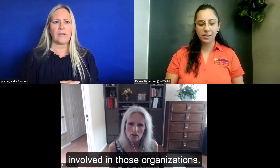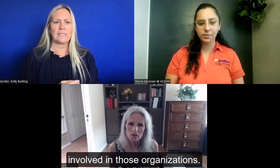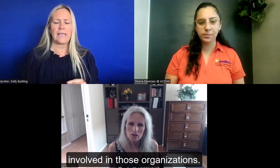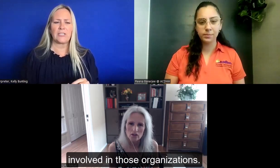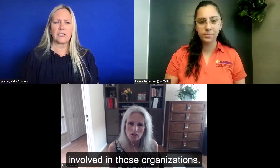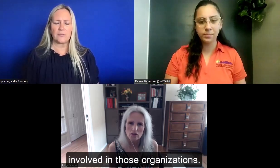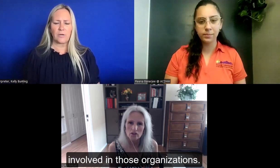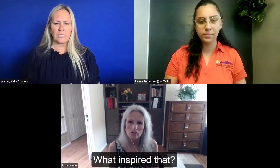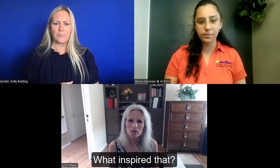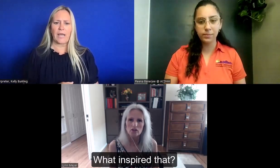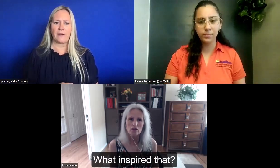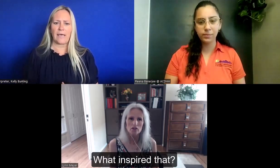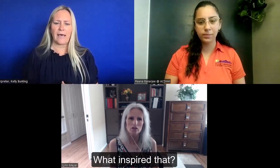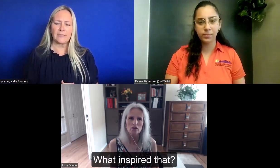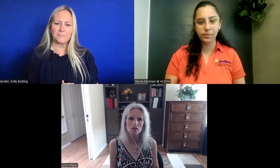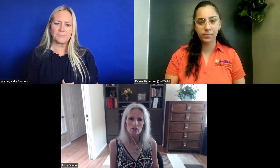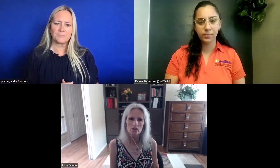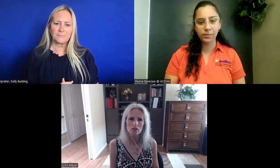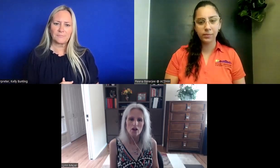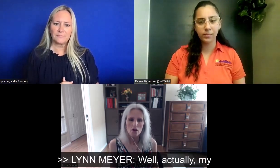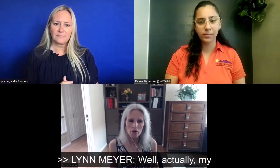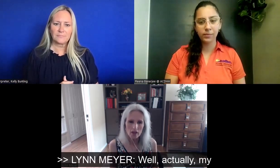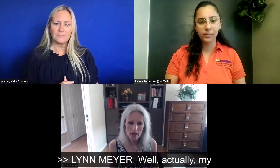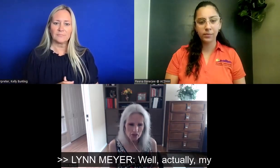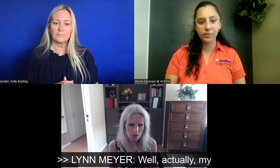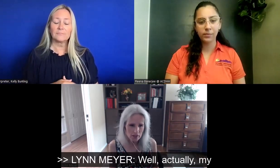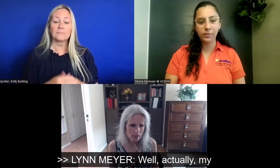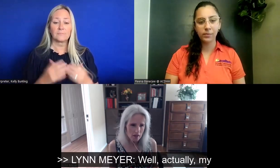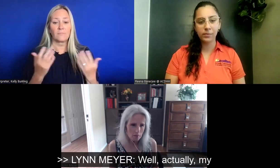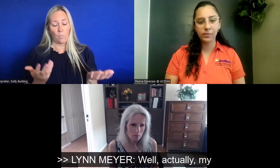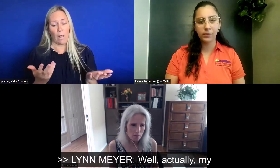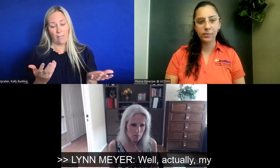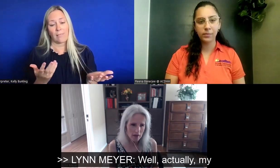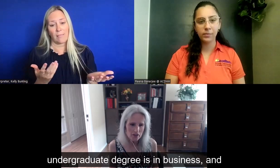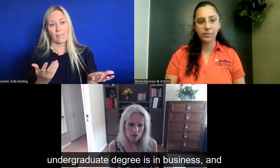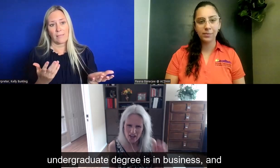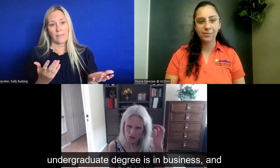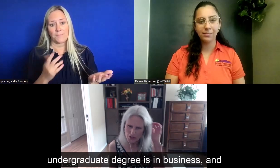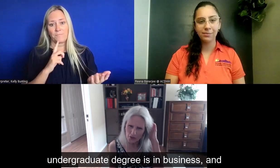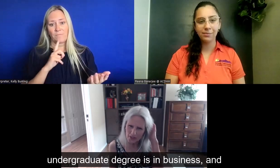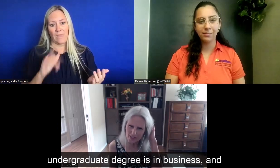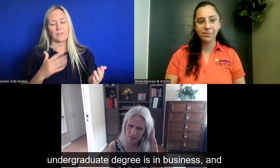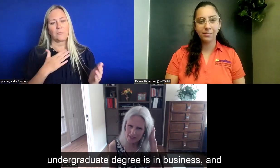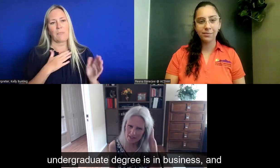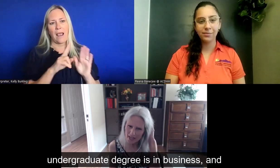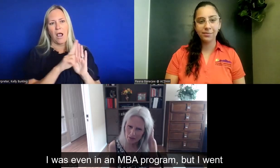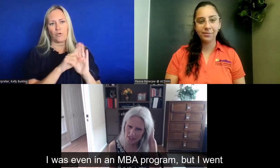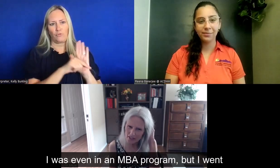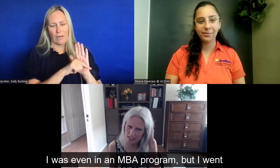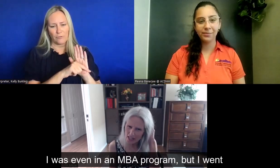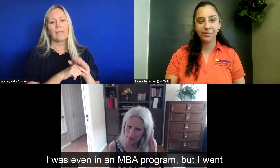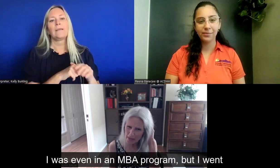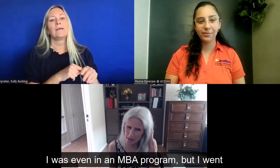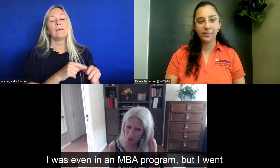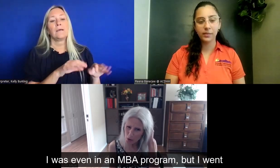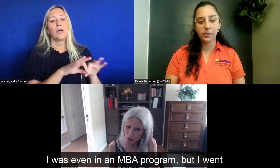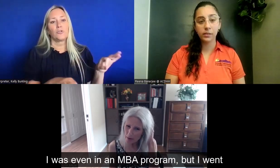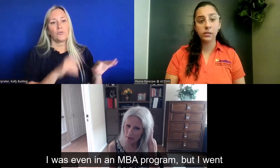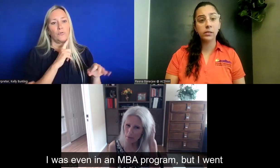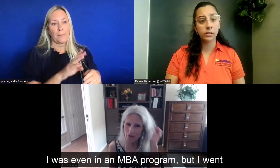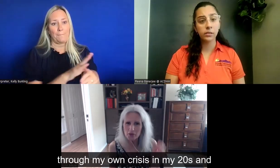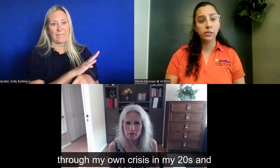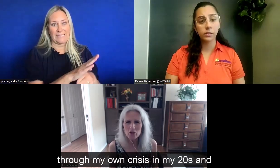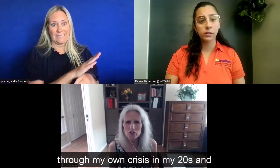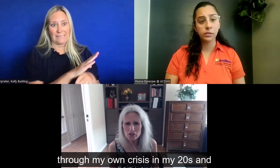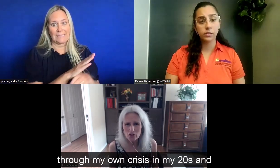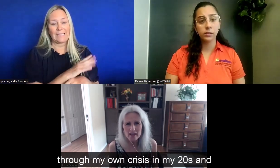those organizations? What inspired that? Well, actually, my undergraduate degree is in business, and I was even in an MBA program,